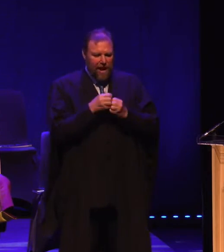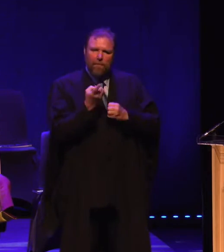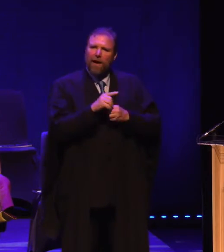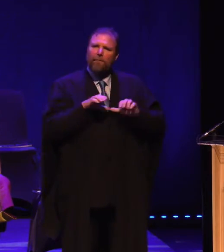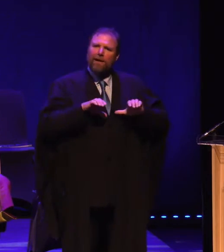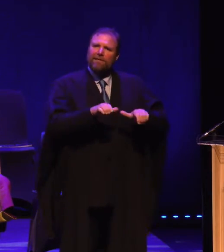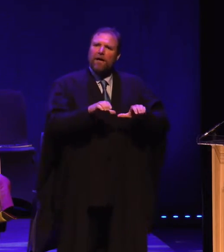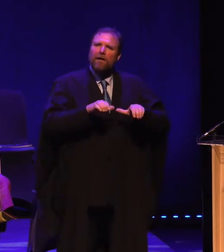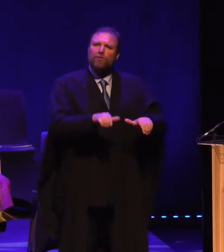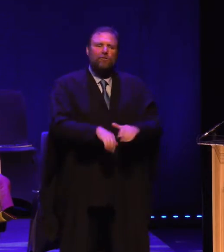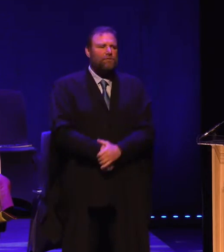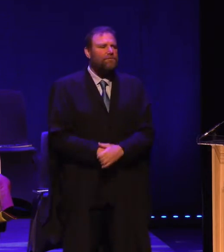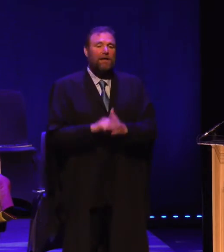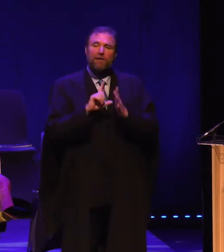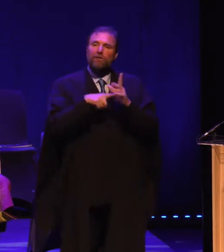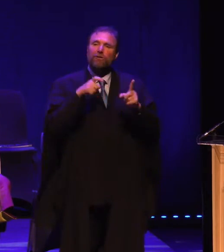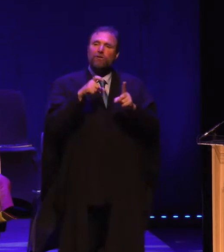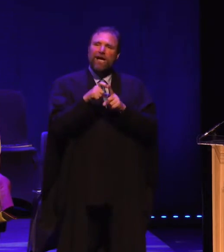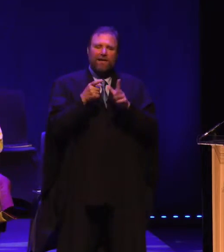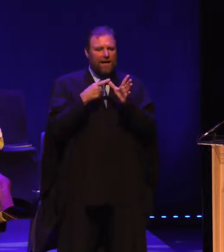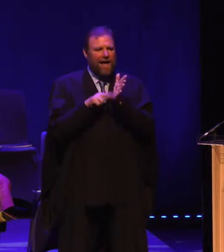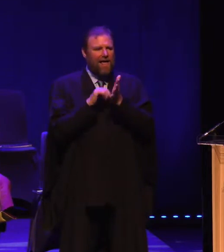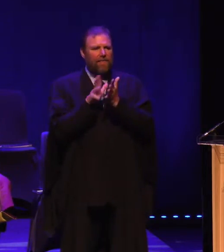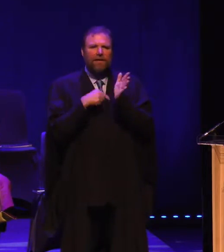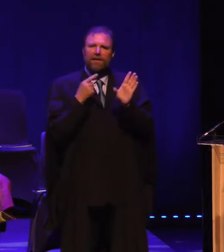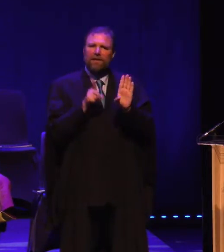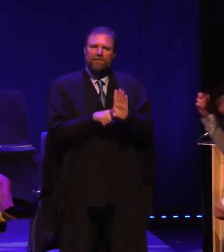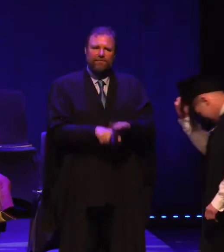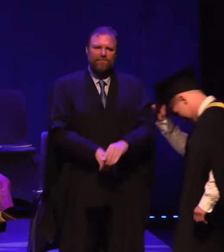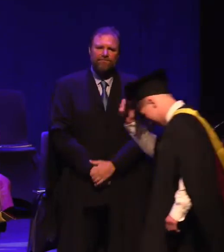massage. Jed Anthony.